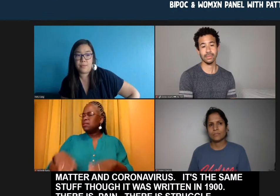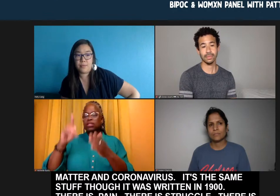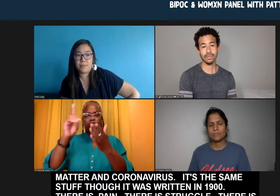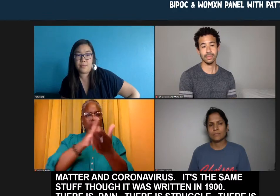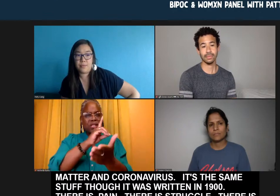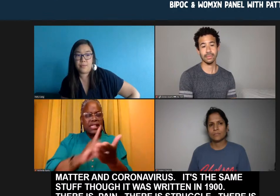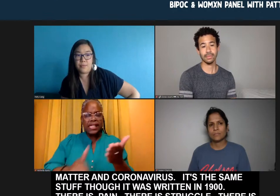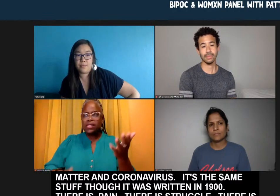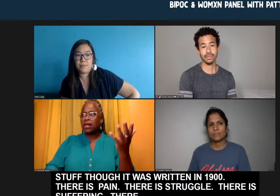oppression,